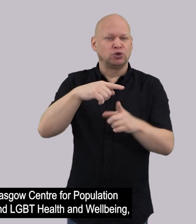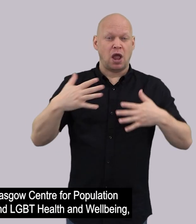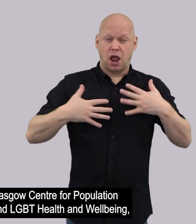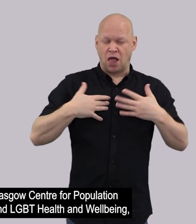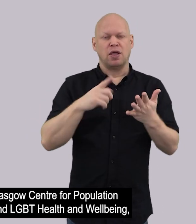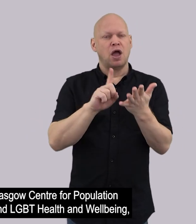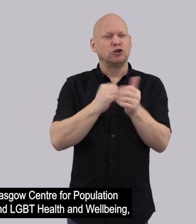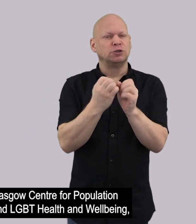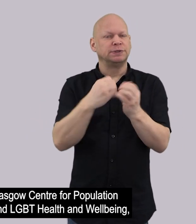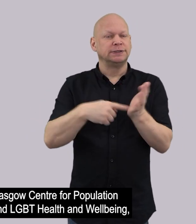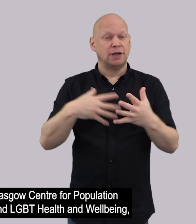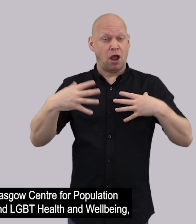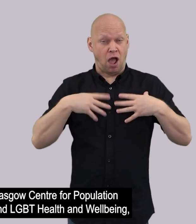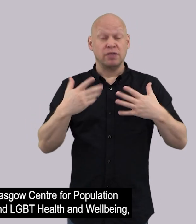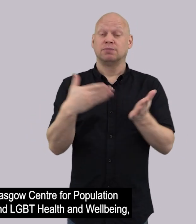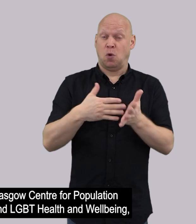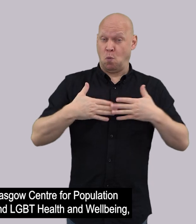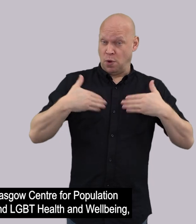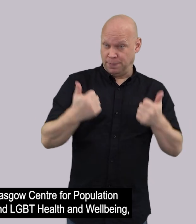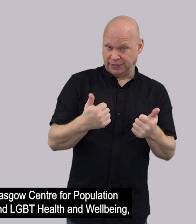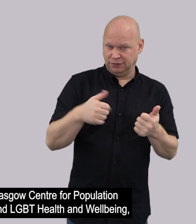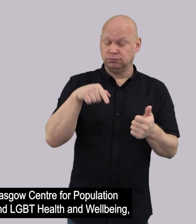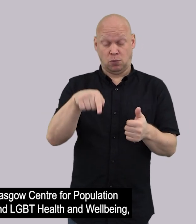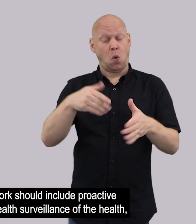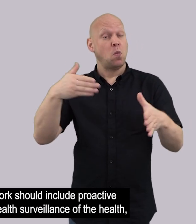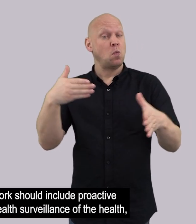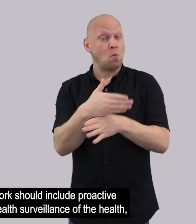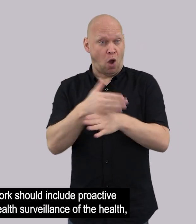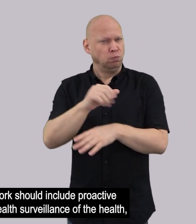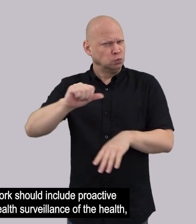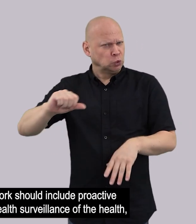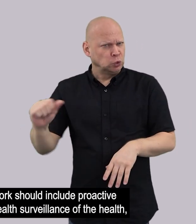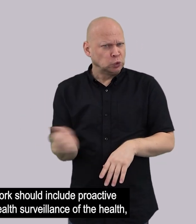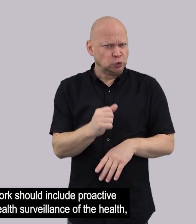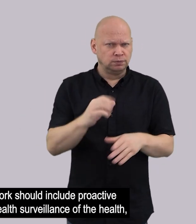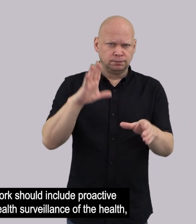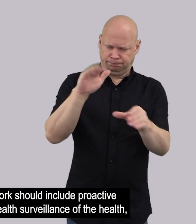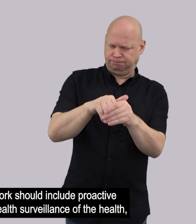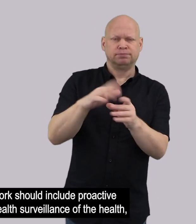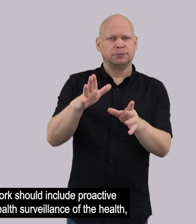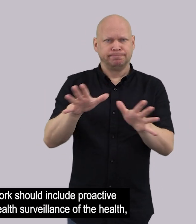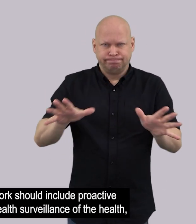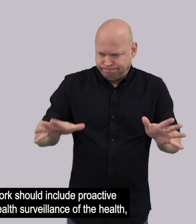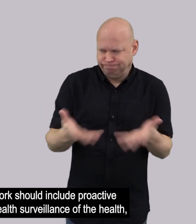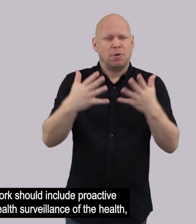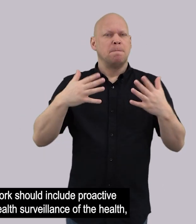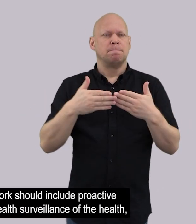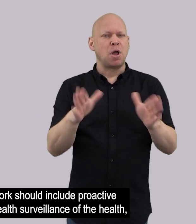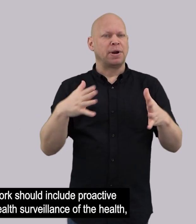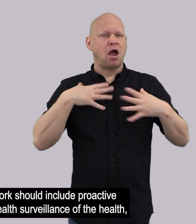and Wellbeing, this work should include proactive public health surveillance of the health, wellbeing and inequalities faced by different groups,